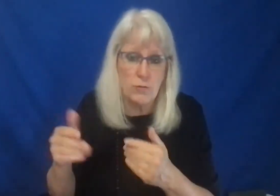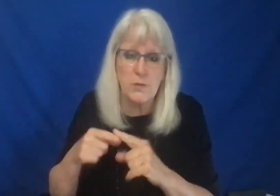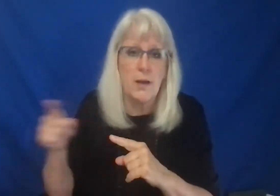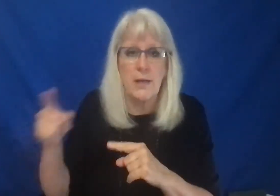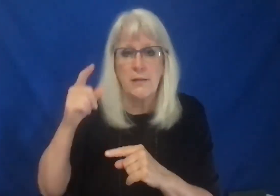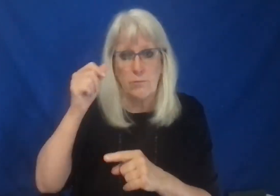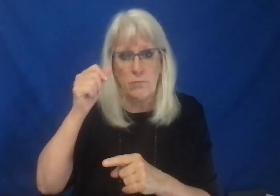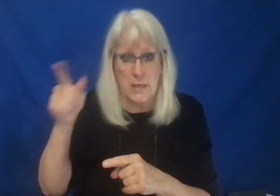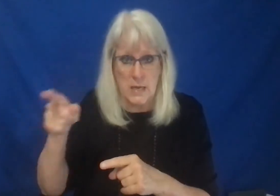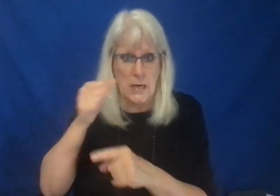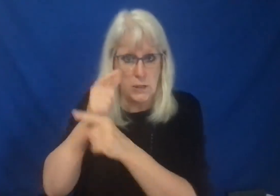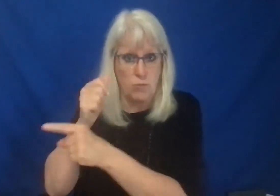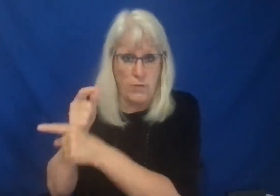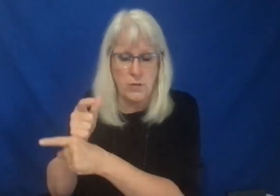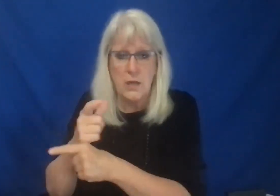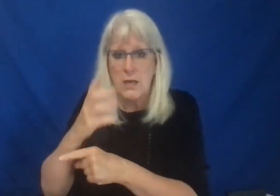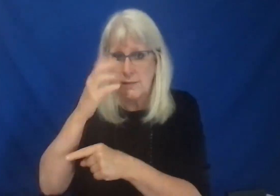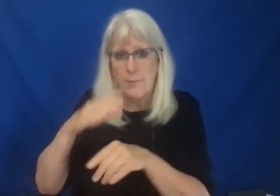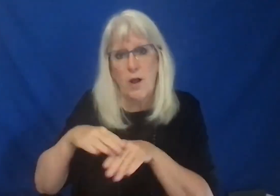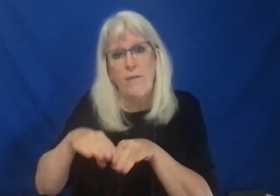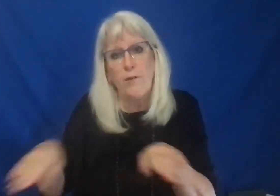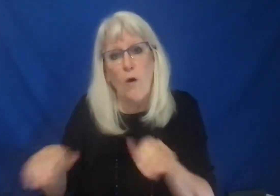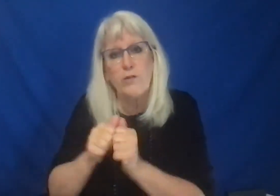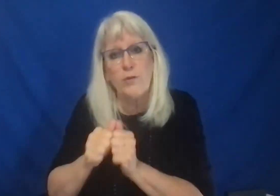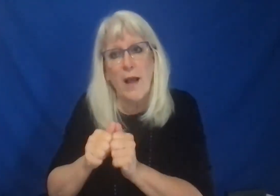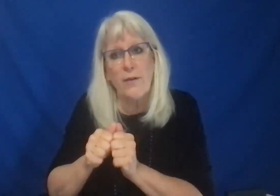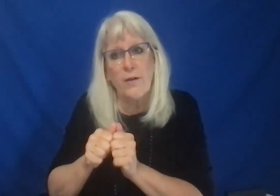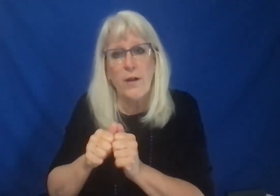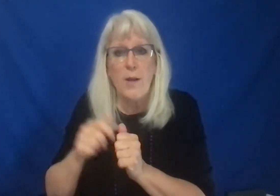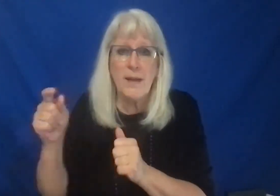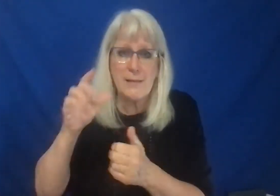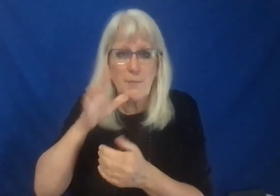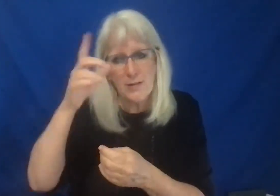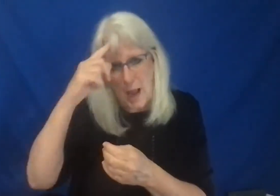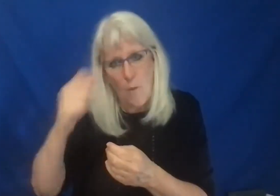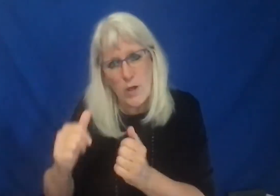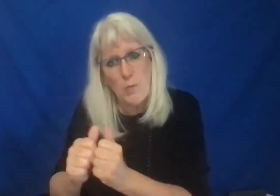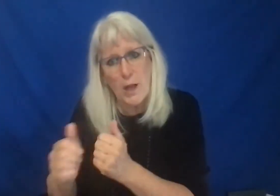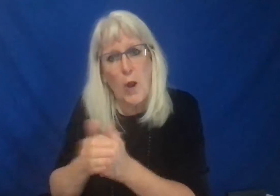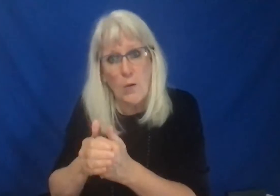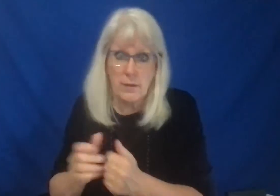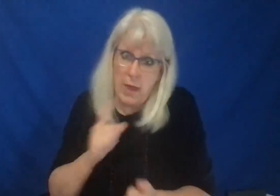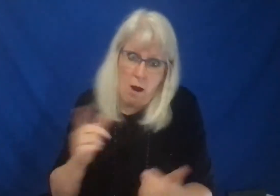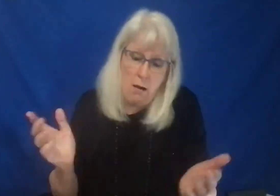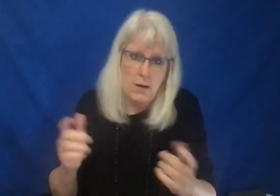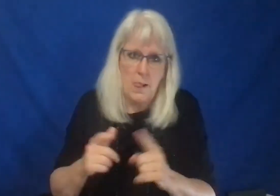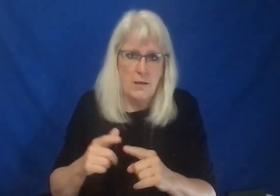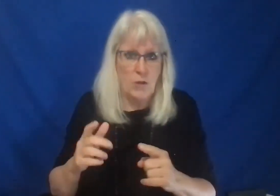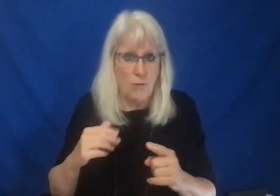the floor in a bedroom together because his parents wanted them to be very close, and they are. So for our communal holiday, his magic wand